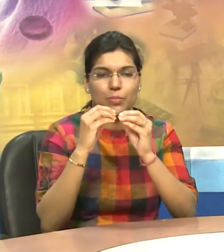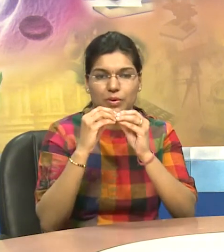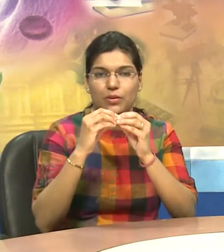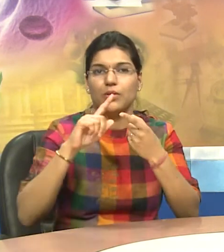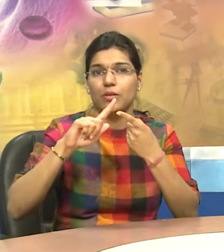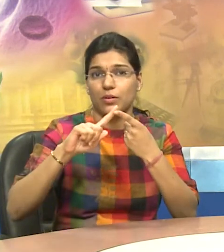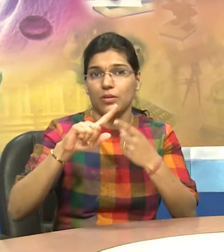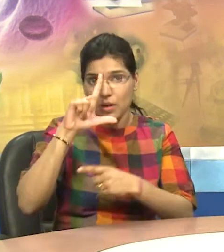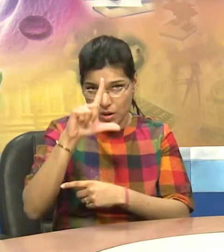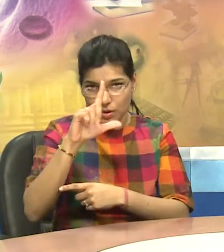decibel